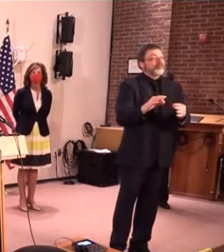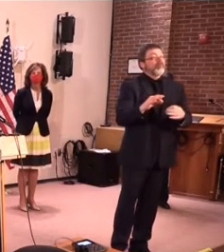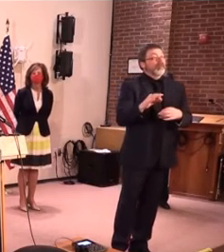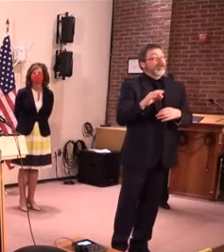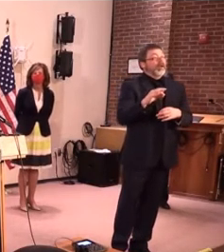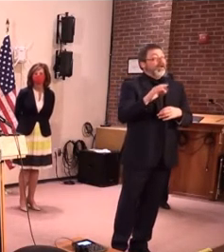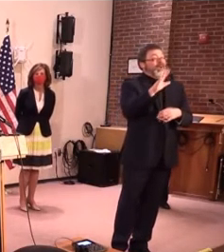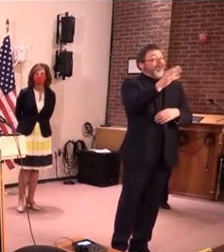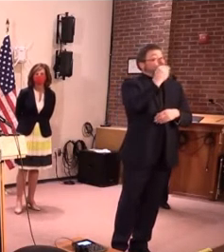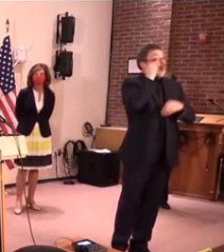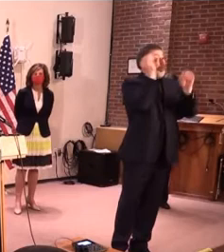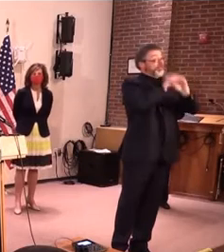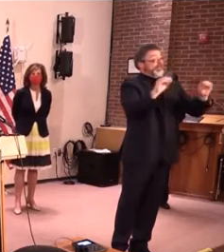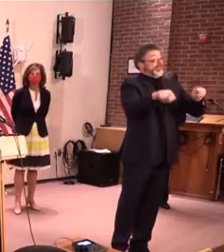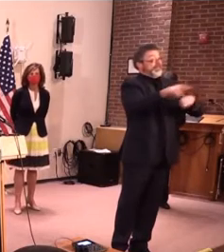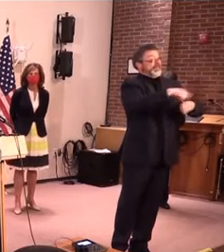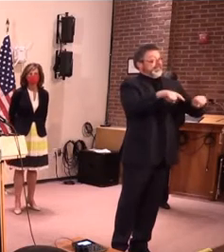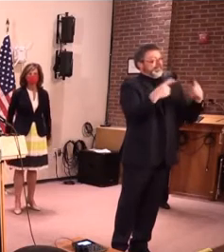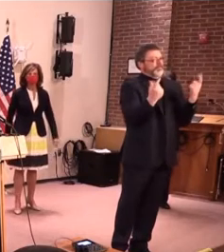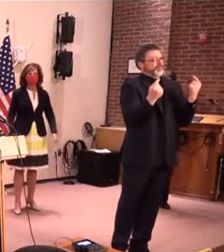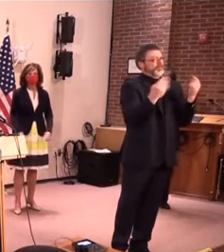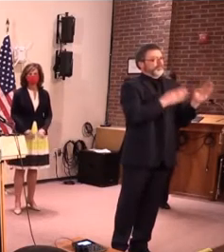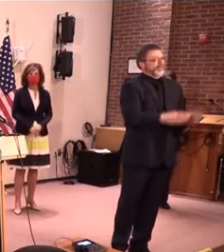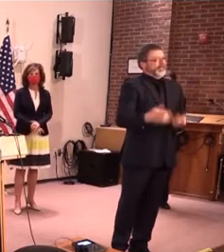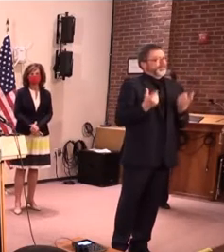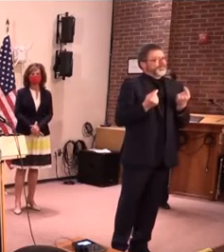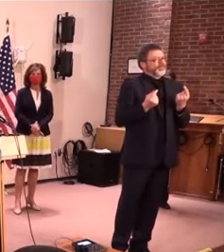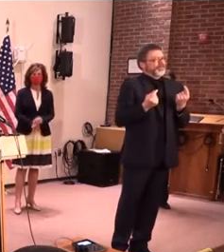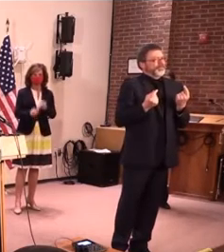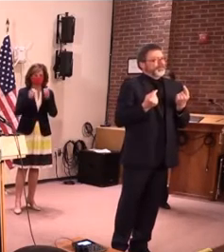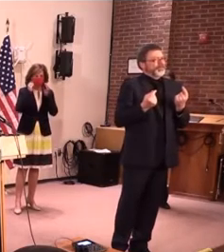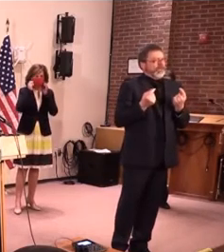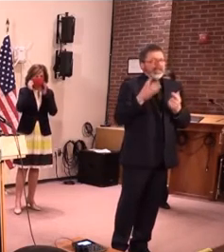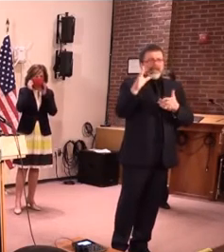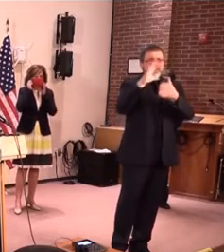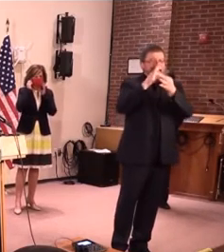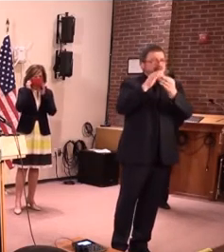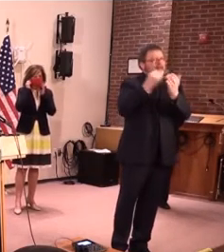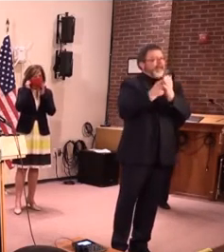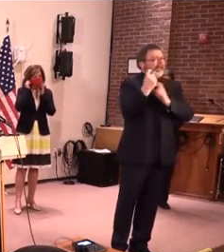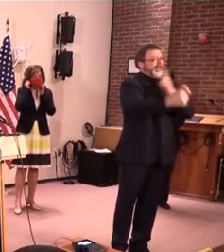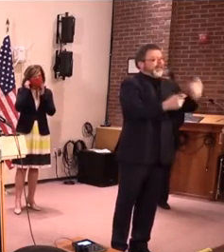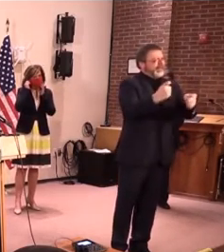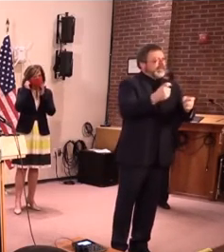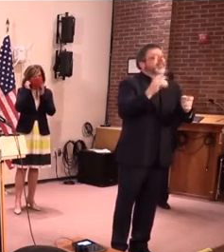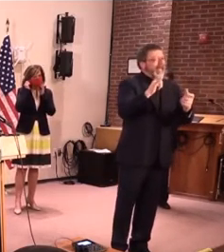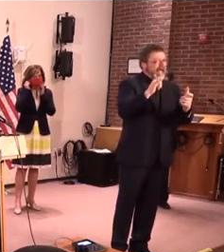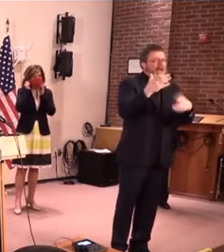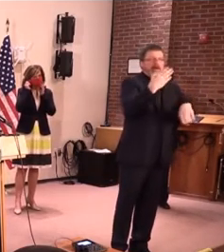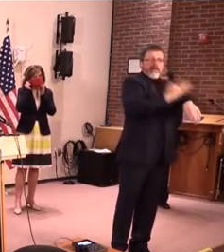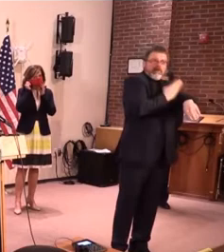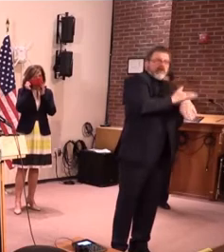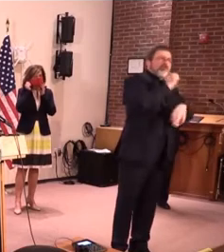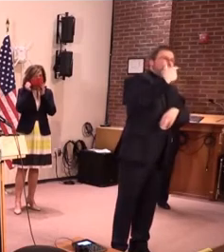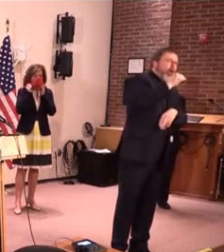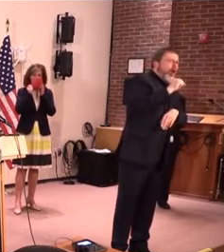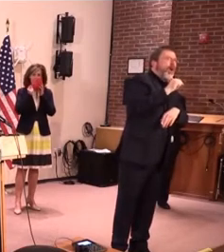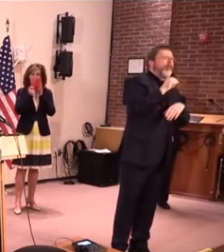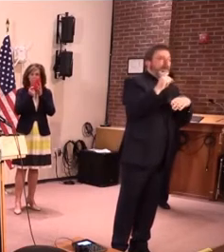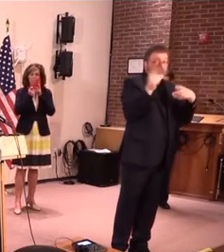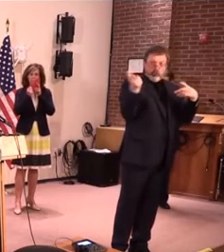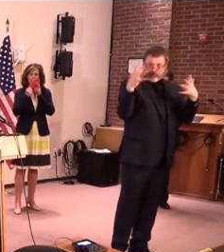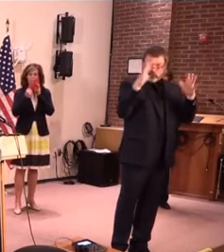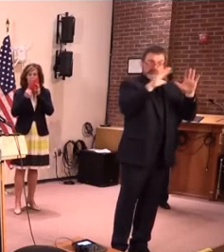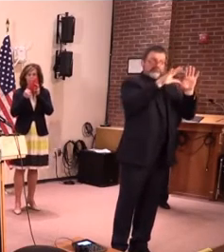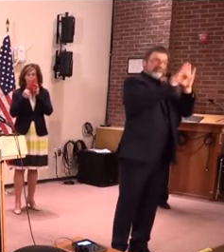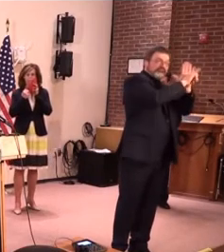the $8 million on around the state, and where are they? How will the state choose who lives in them? Because we know that there are far more than 250 people being